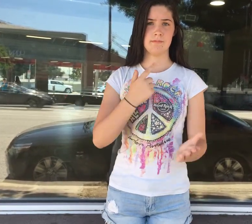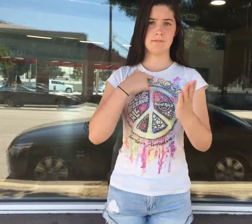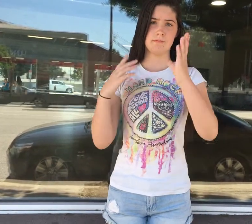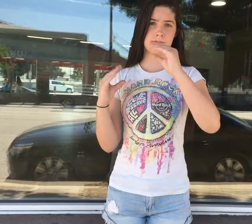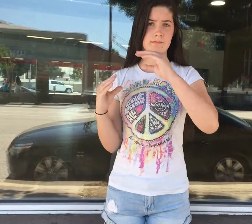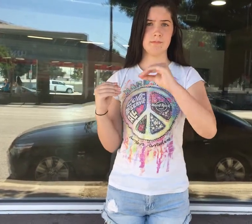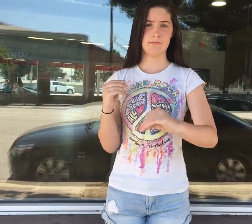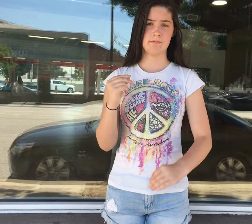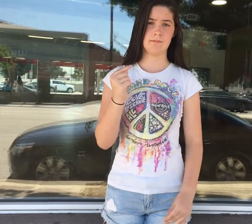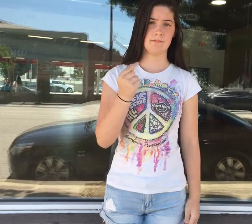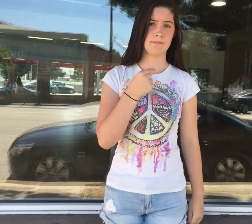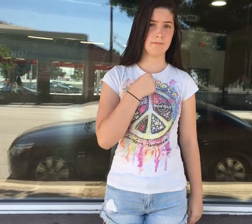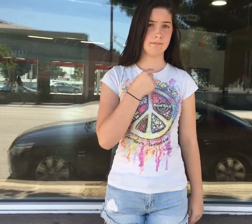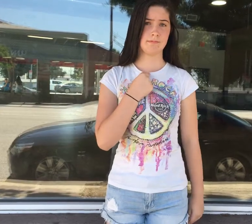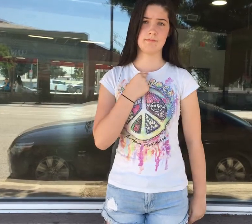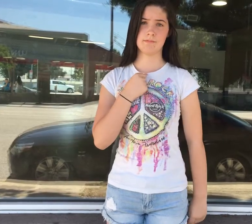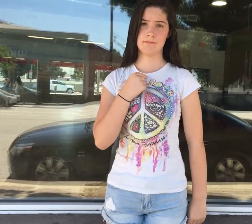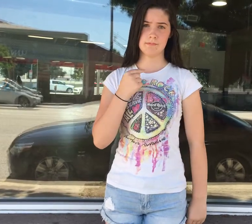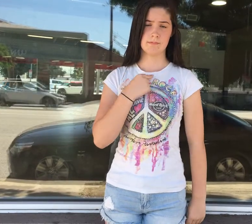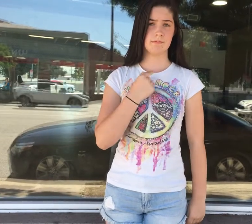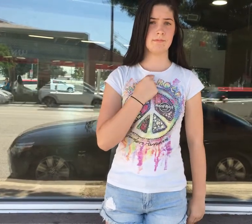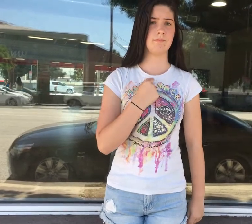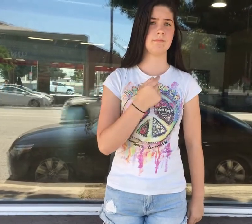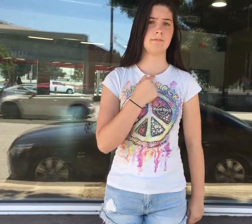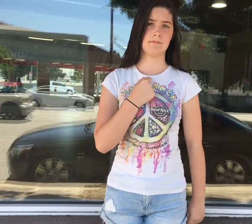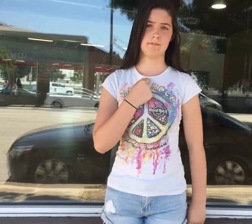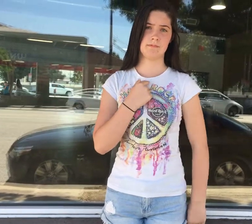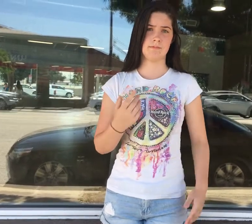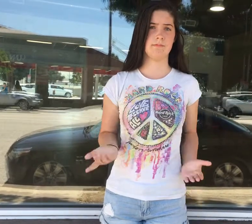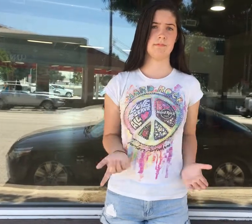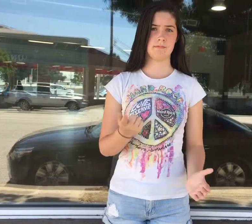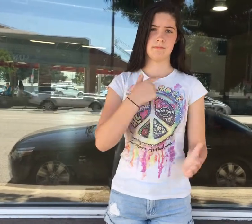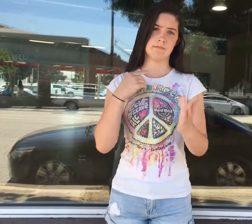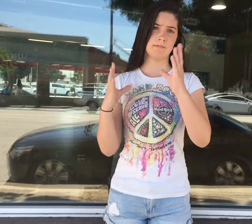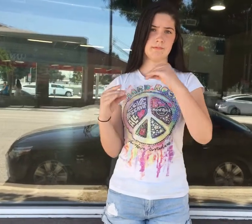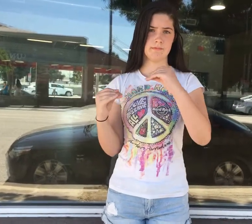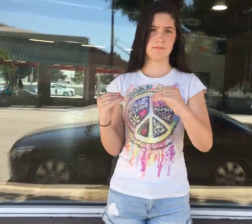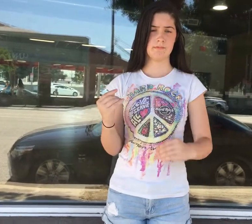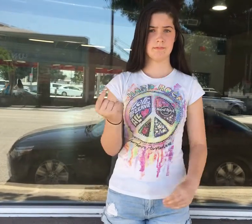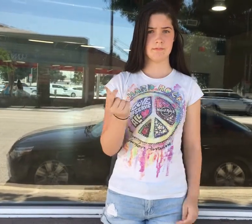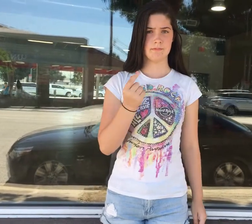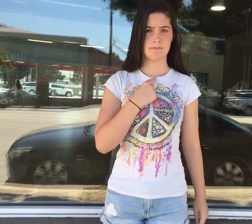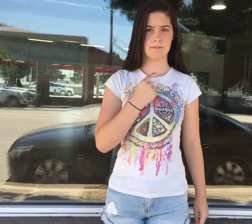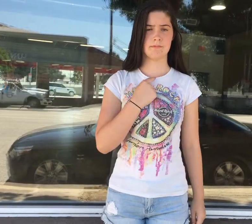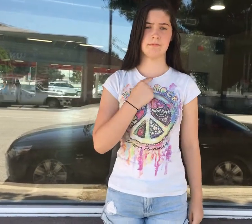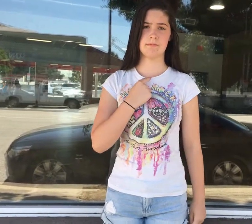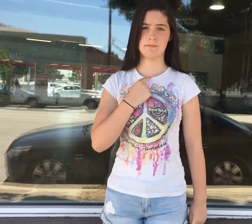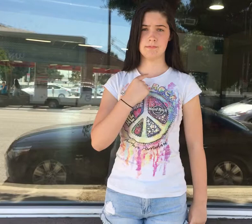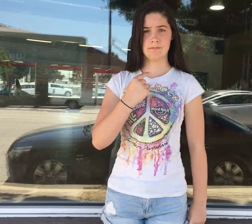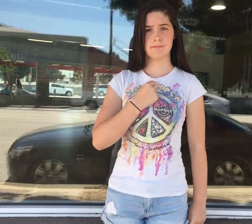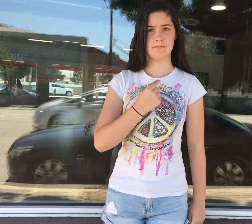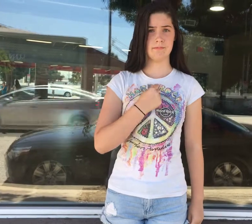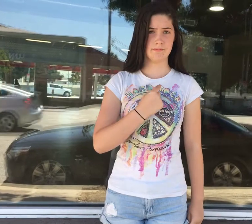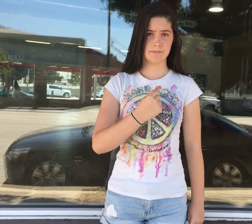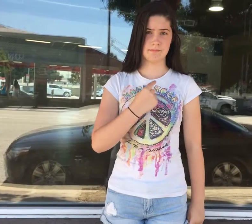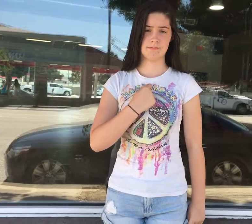give me love. My, my, my, my, oh, give me love. My, my, my,